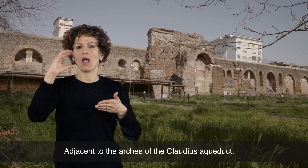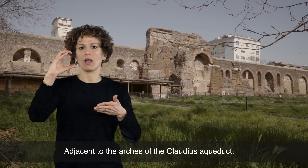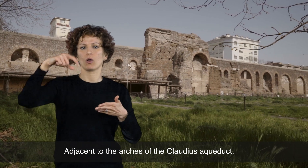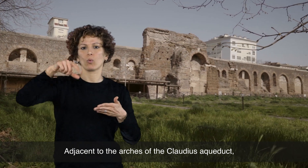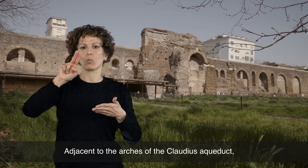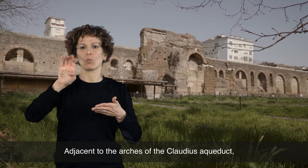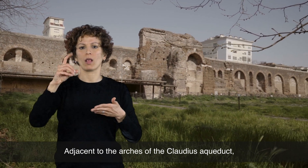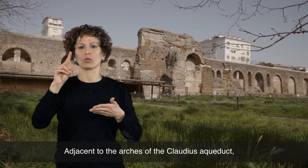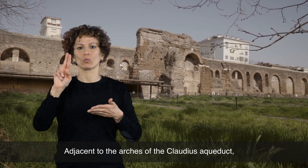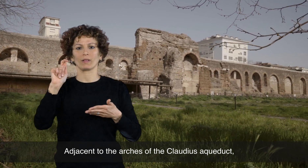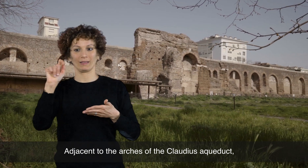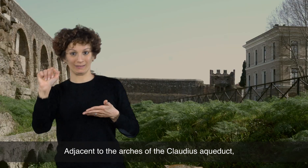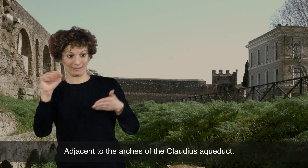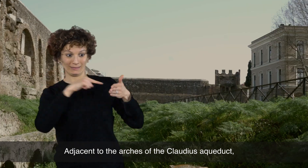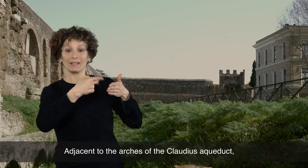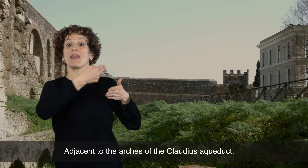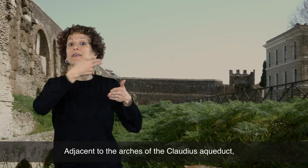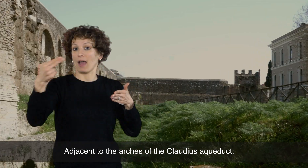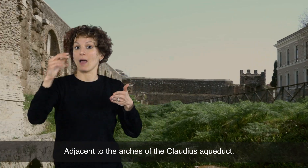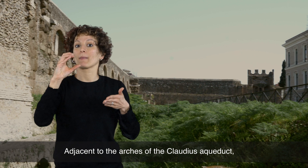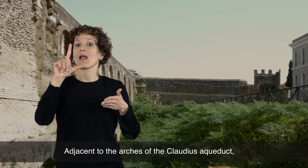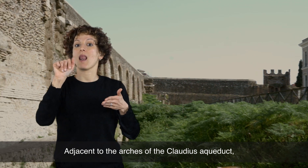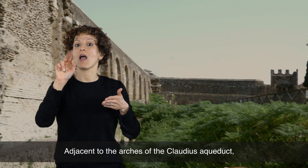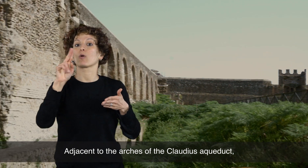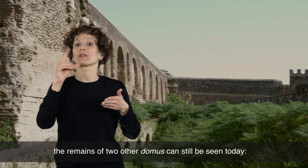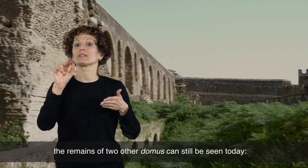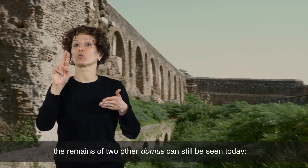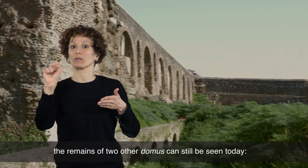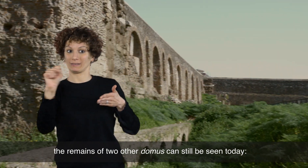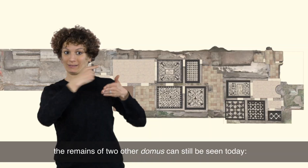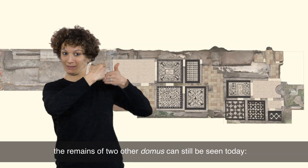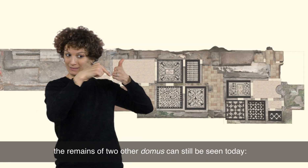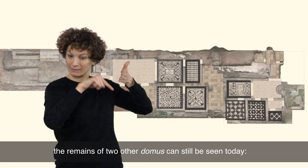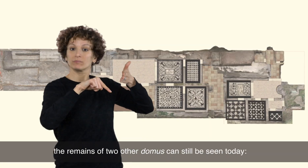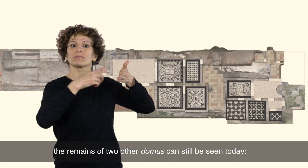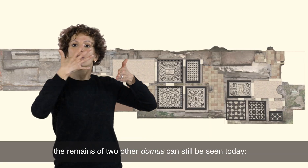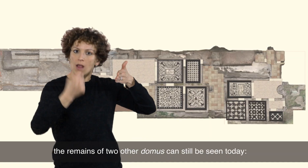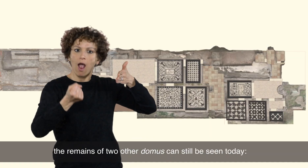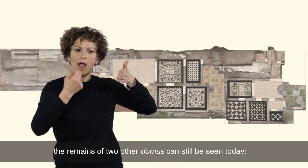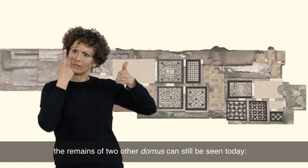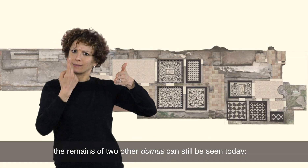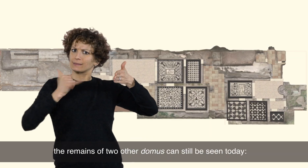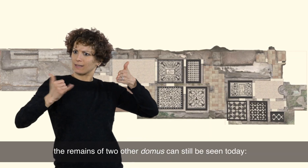Adjacent to the arches of the Claudius aqueduct, the remains of the 2 domus can still be seen